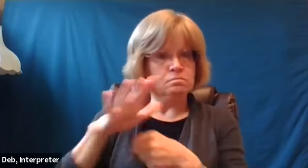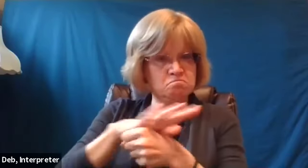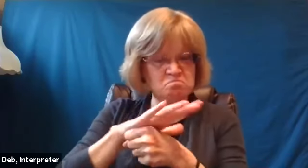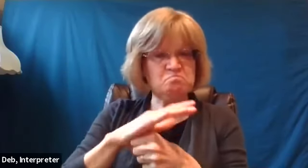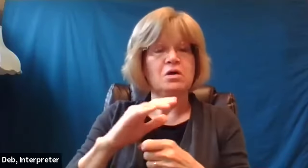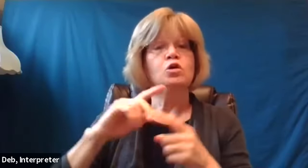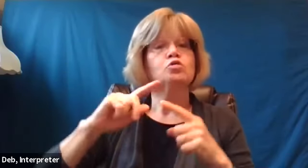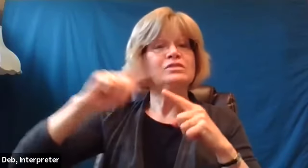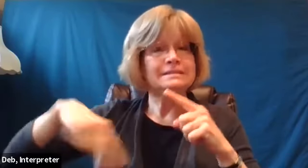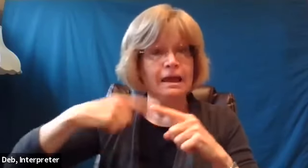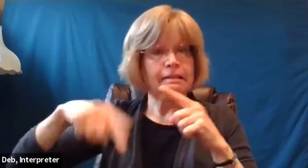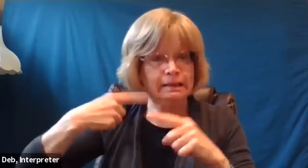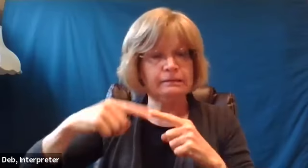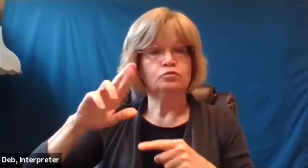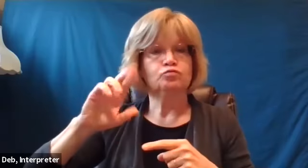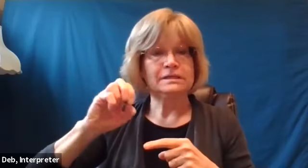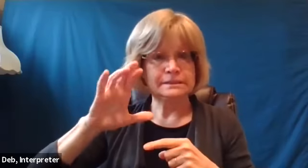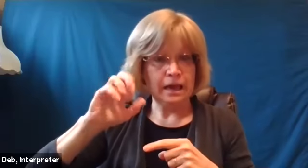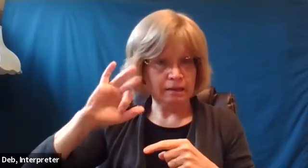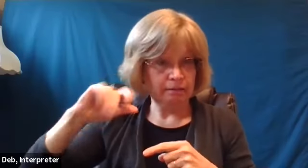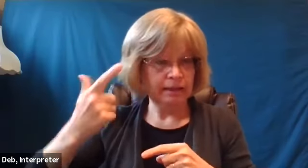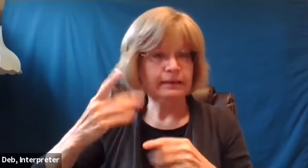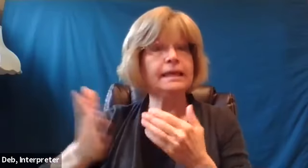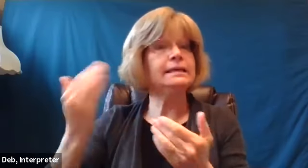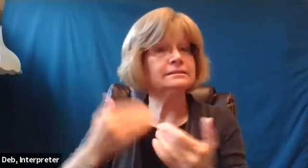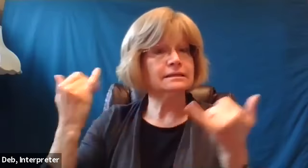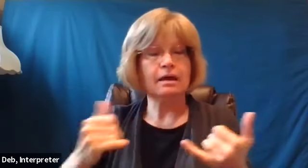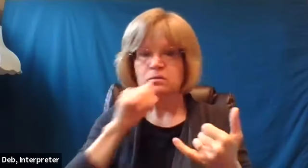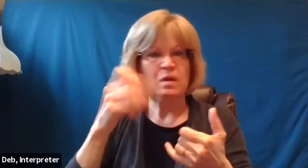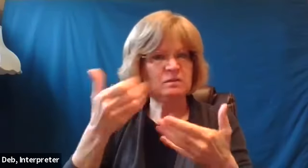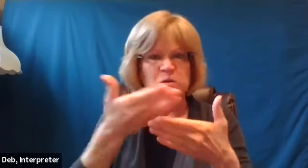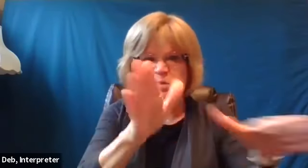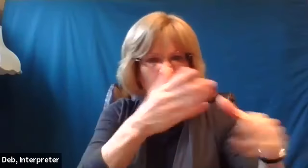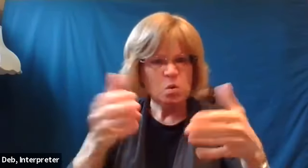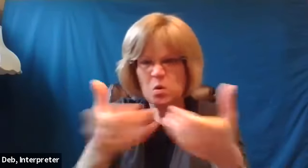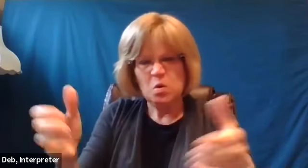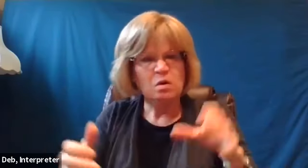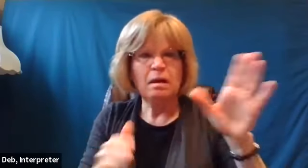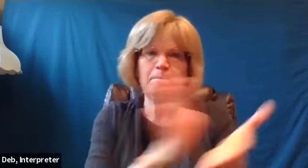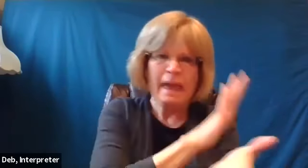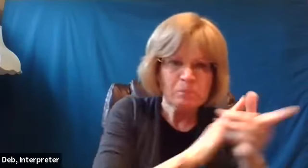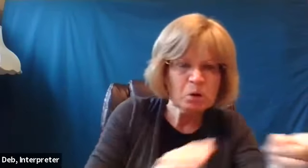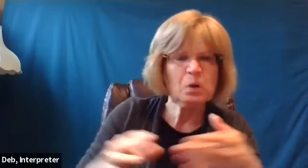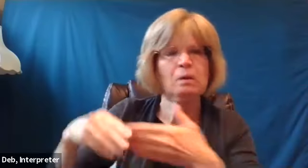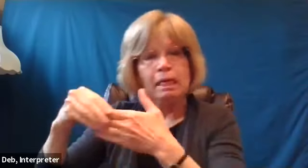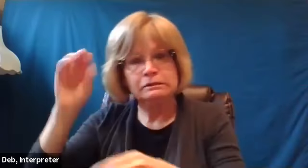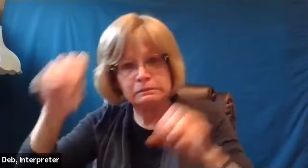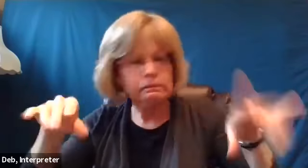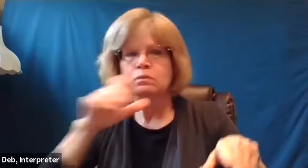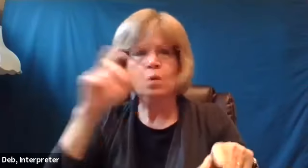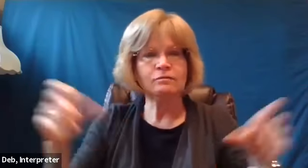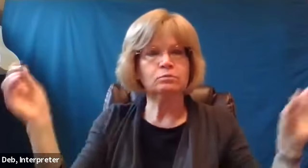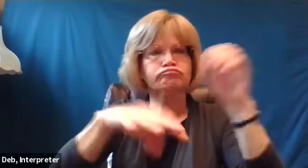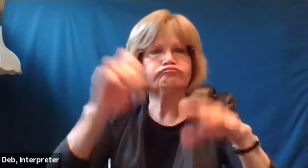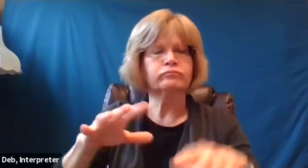ever. You don't need to sort paper and plastic, but still, studies tell us that our landfills continue to overflow. Rather than taking